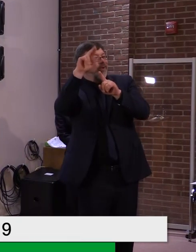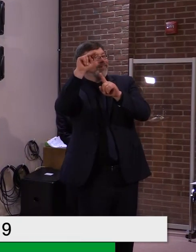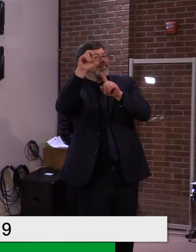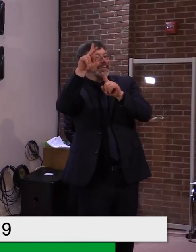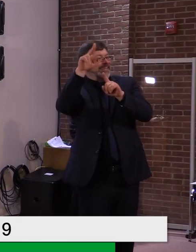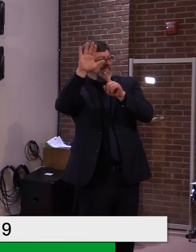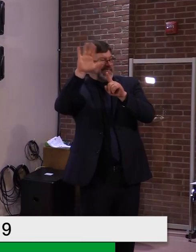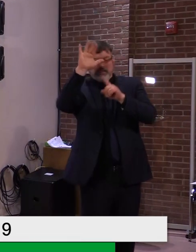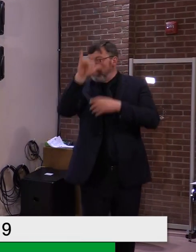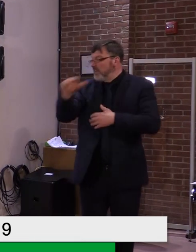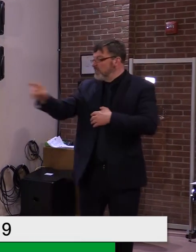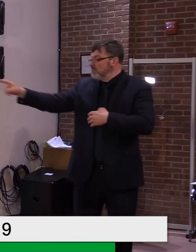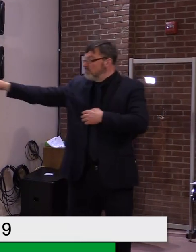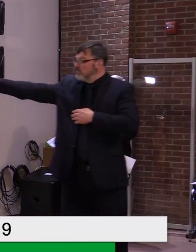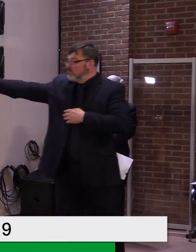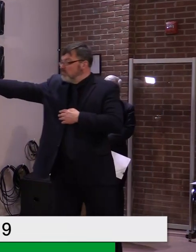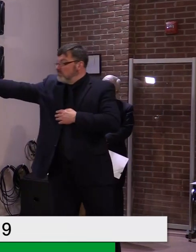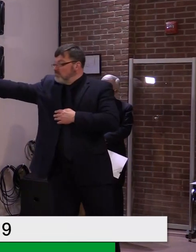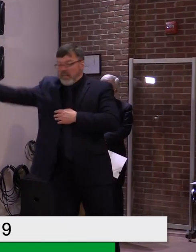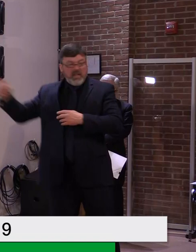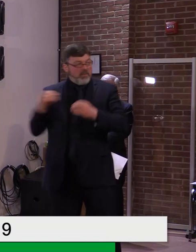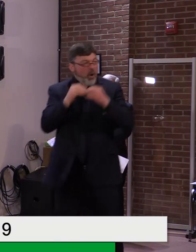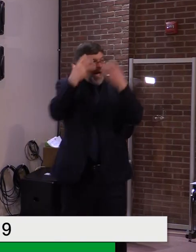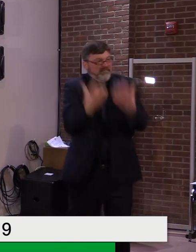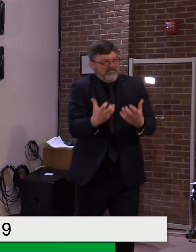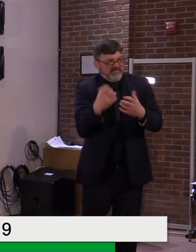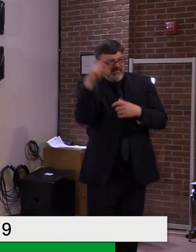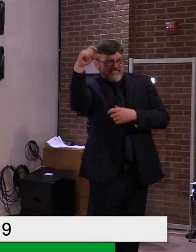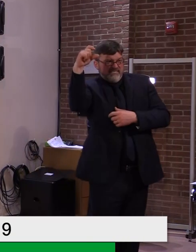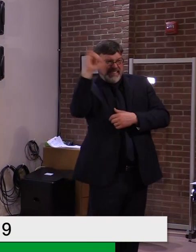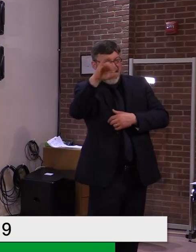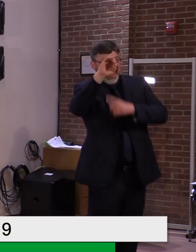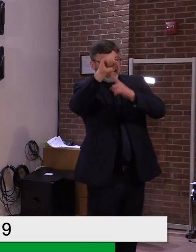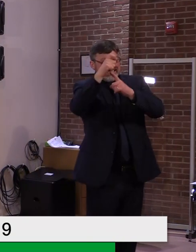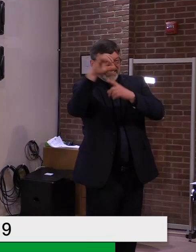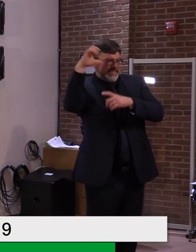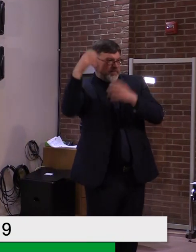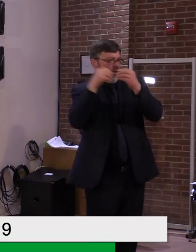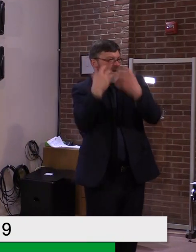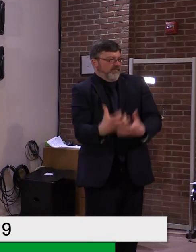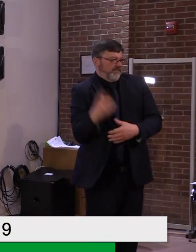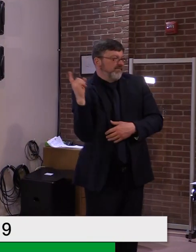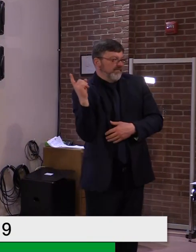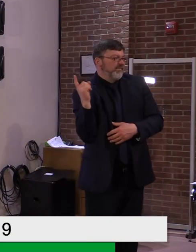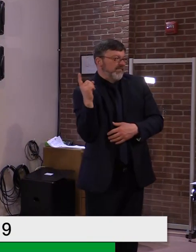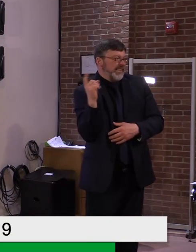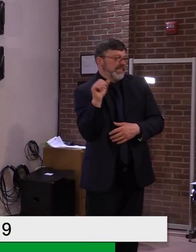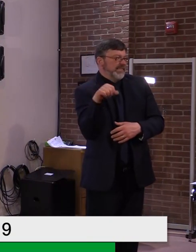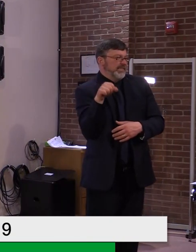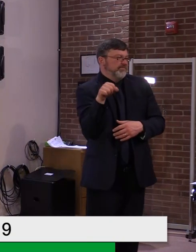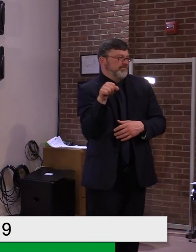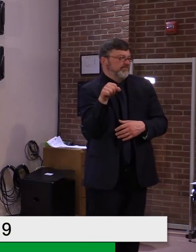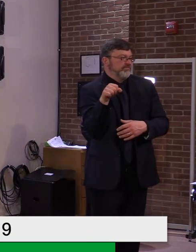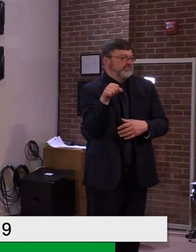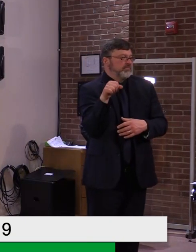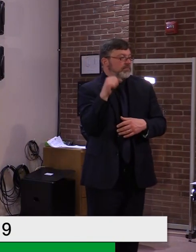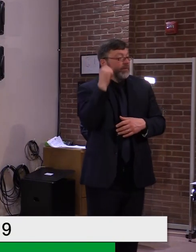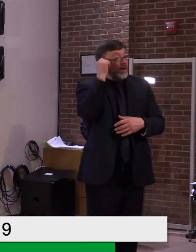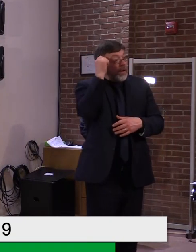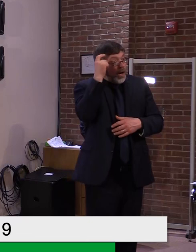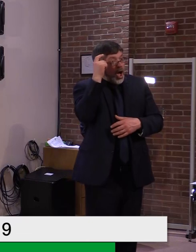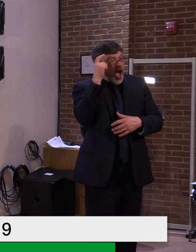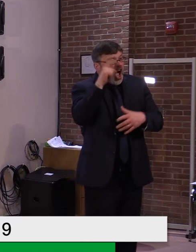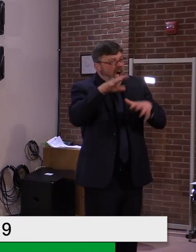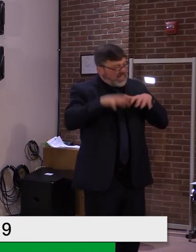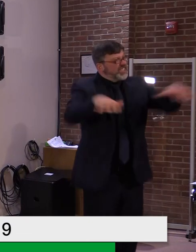total number is around 20, I believe, in terms of increases over the past couple of weeks. So the number is pretty small, and that can make the number